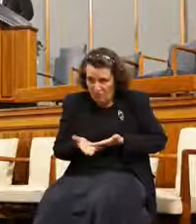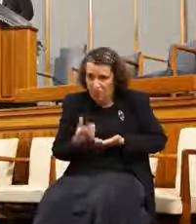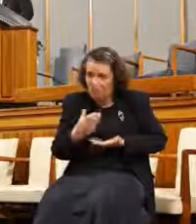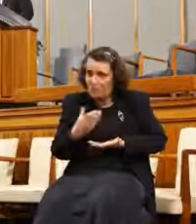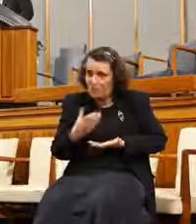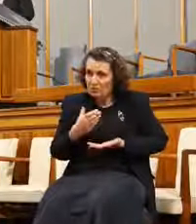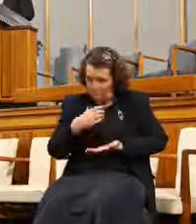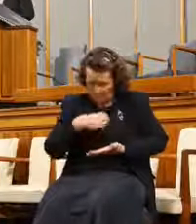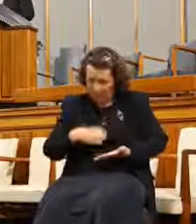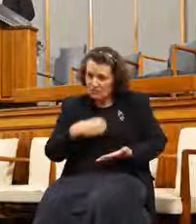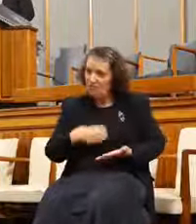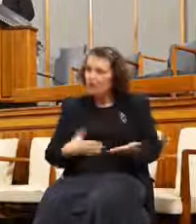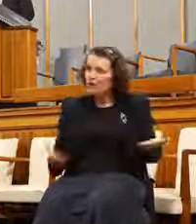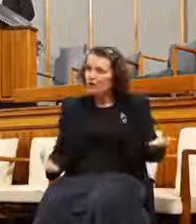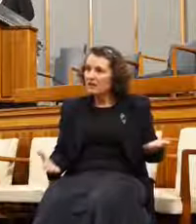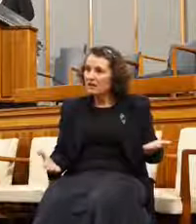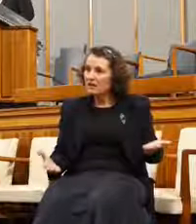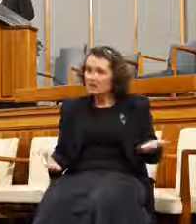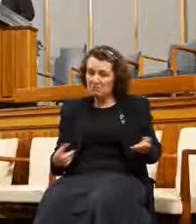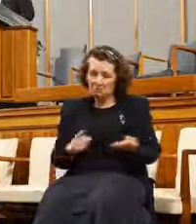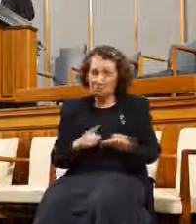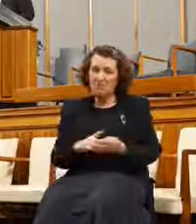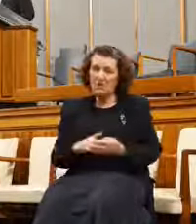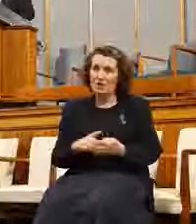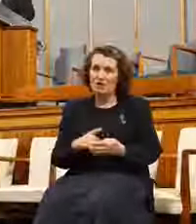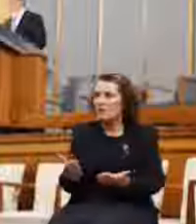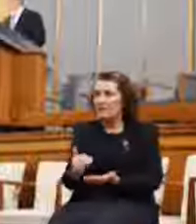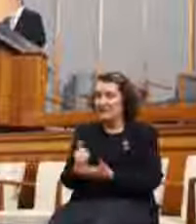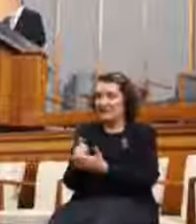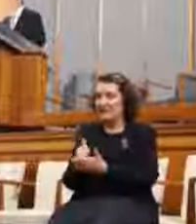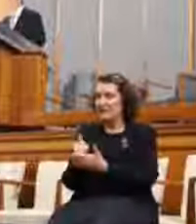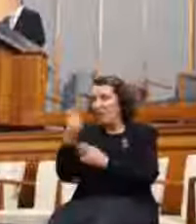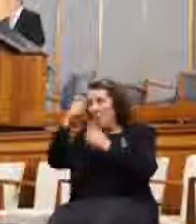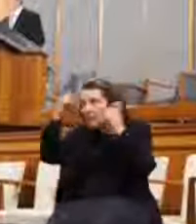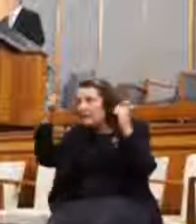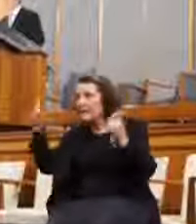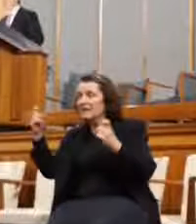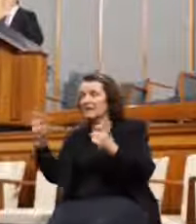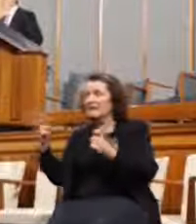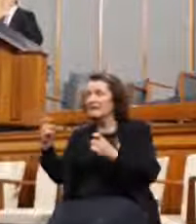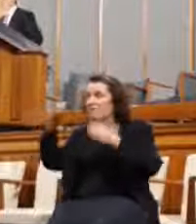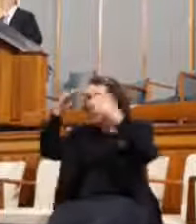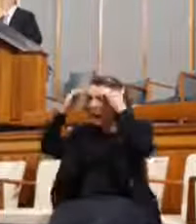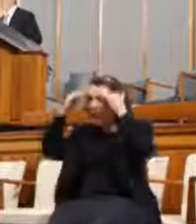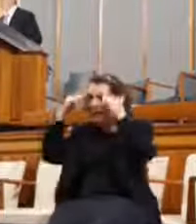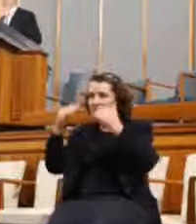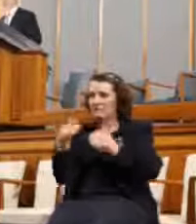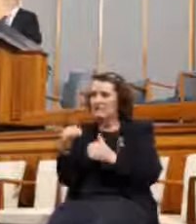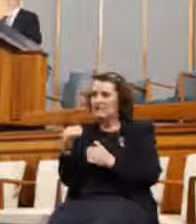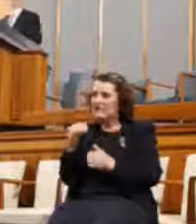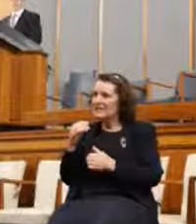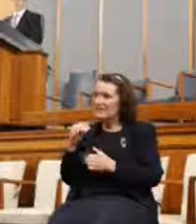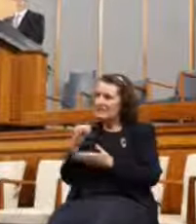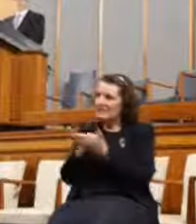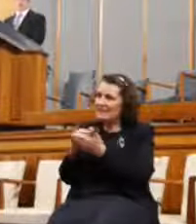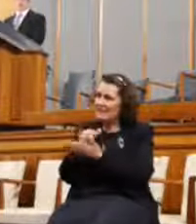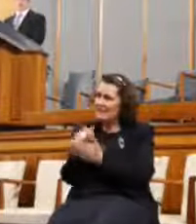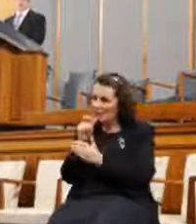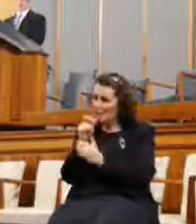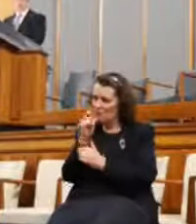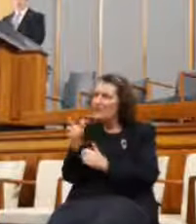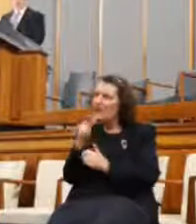cruel and hurtful and lash out? Third, sins of deed, and then sins that are